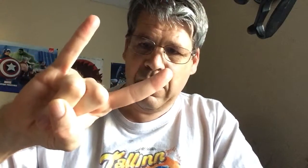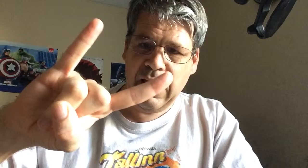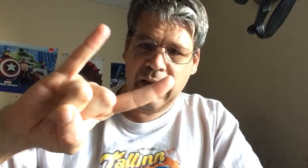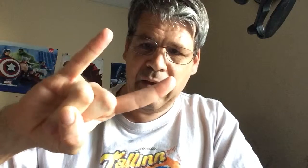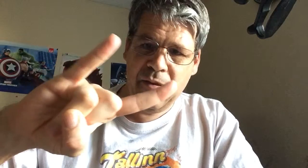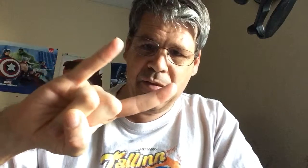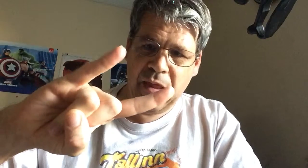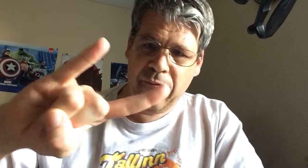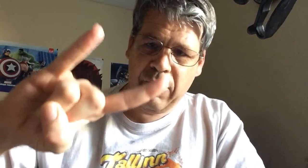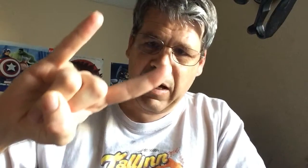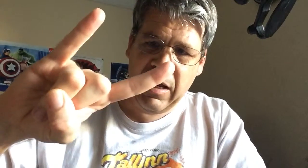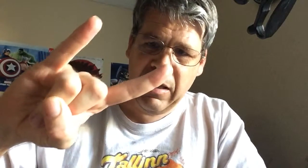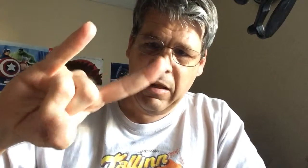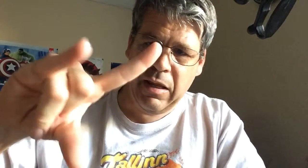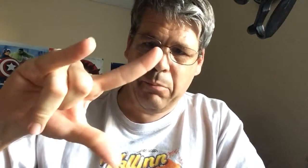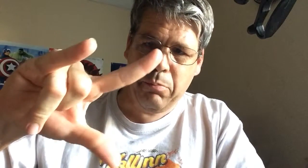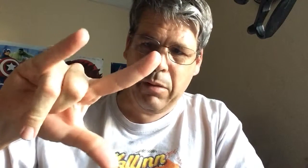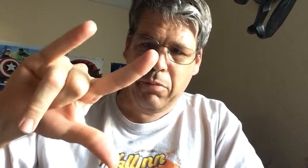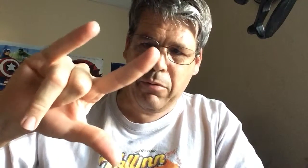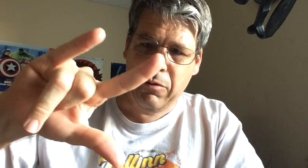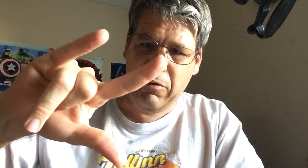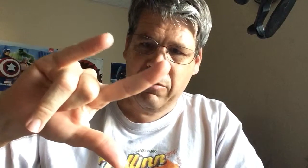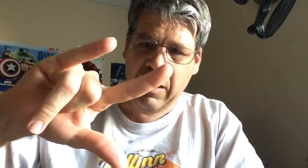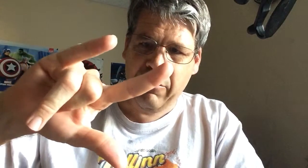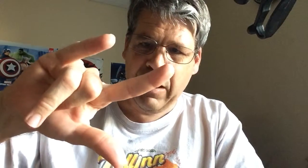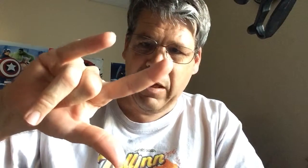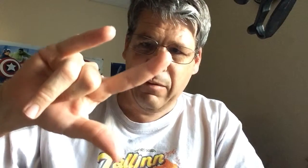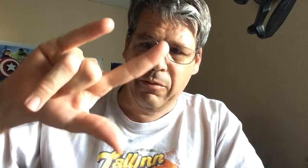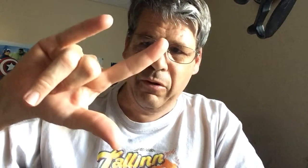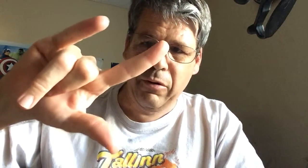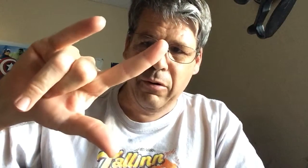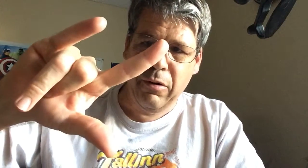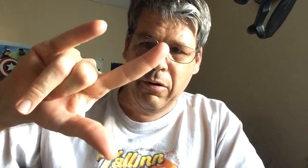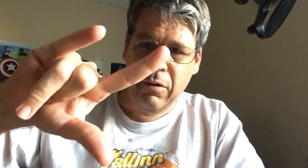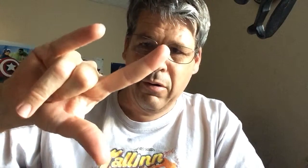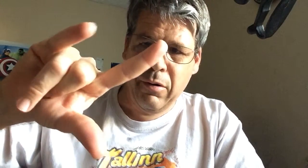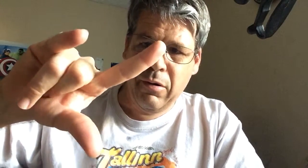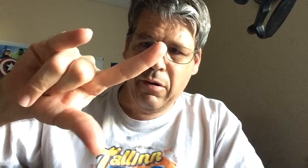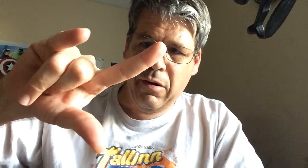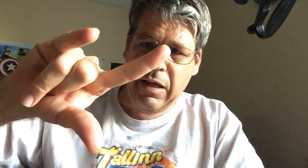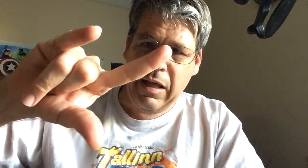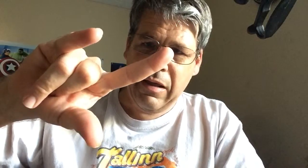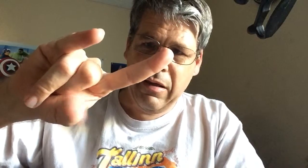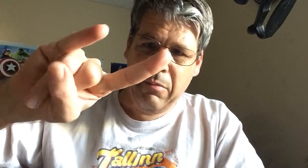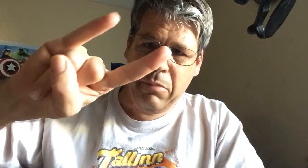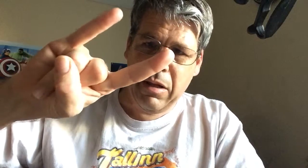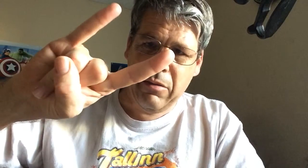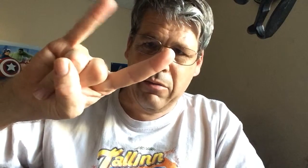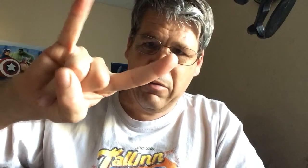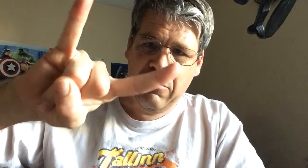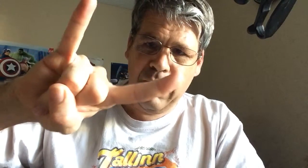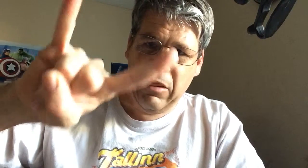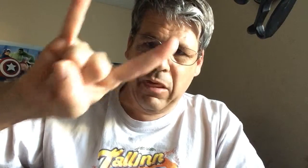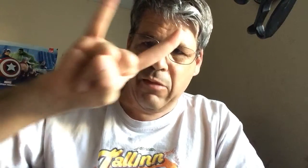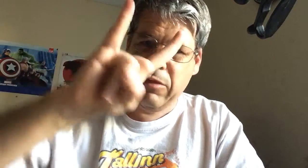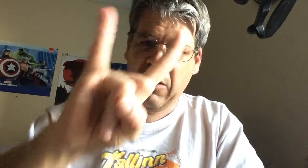Okay? See why? Some people do it that way too. Okay? But really that